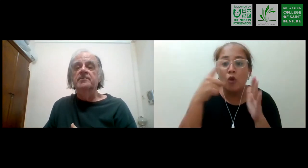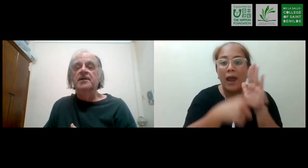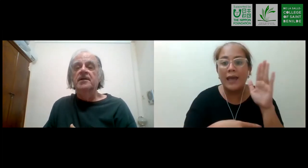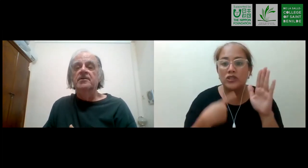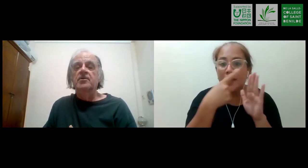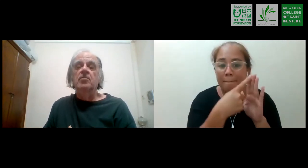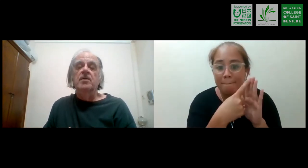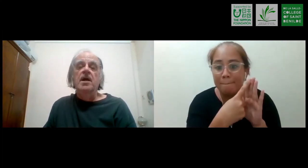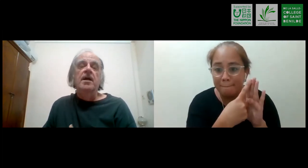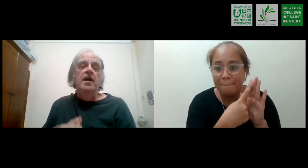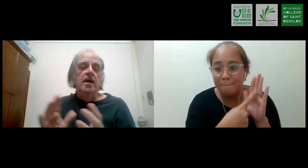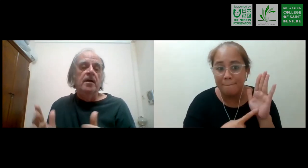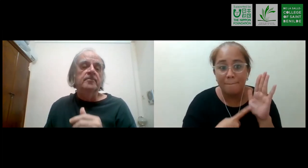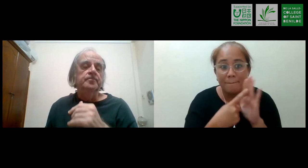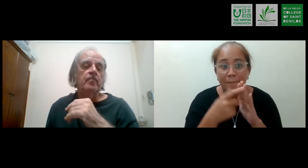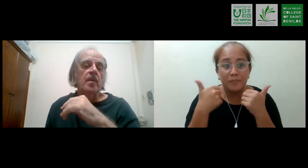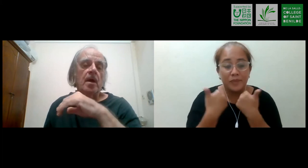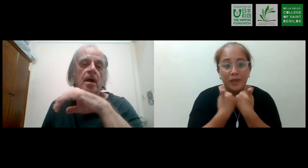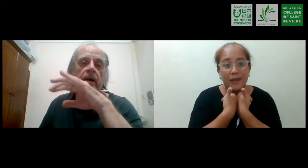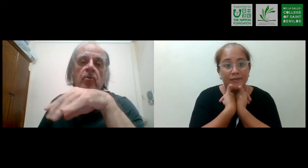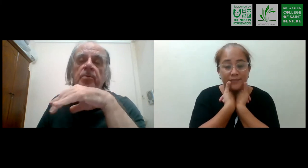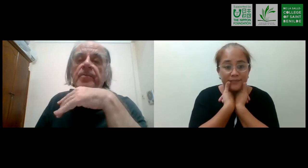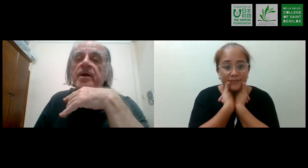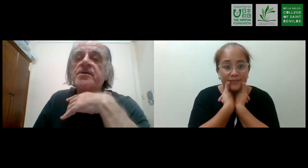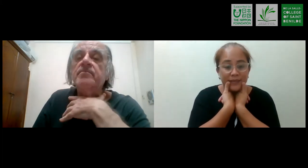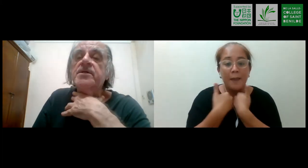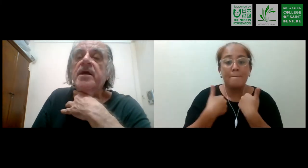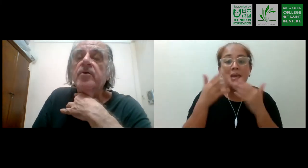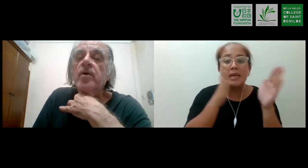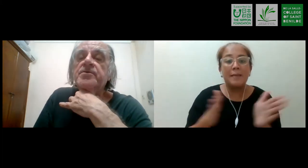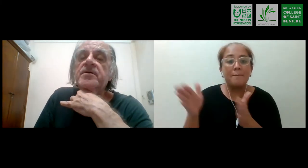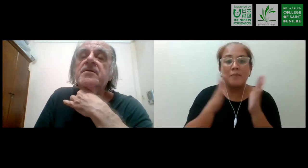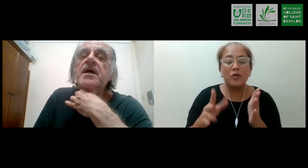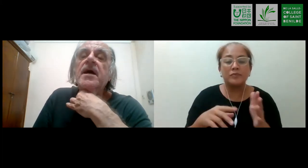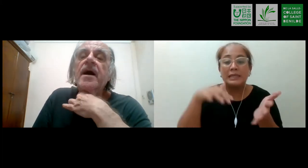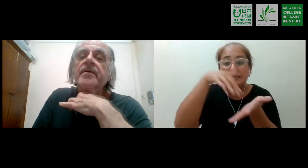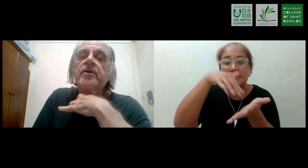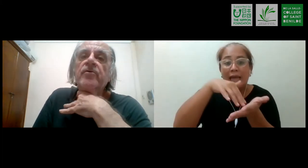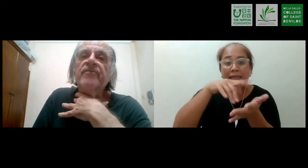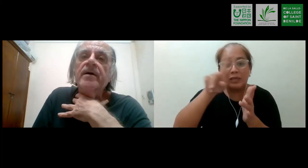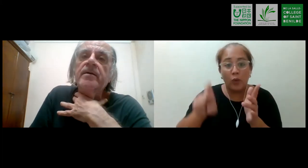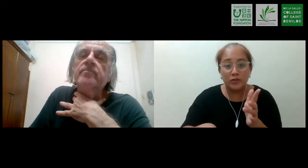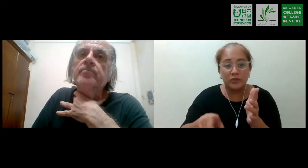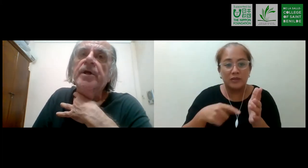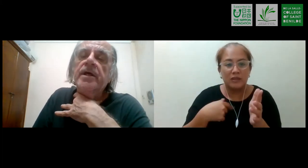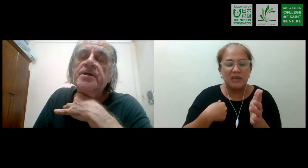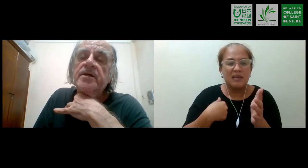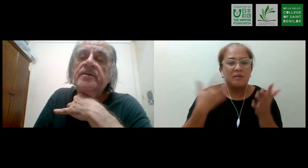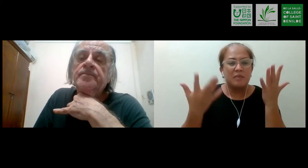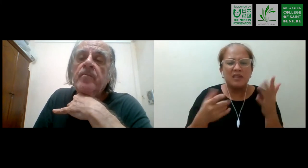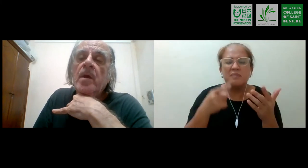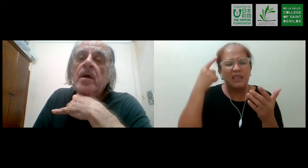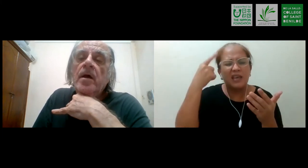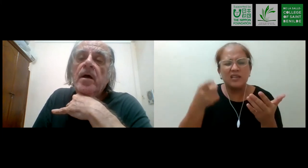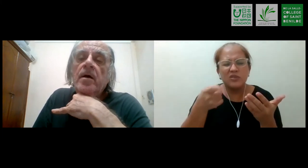okay? So I will prepare some study questions. I think you'll find them pretty